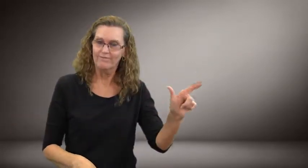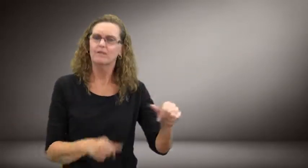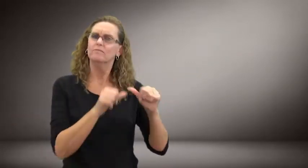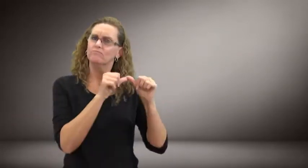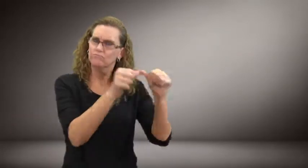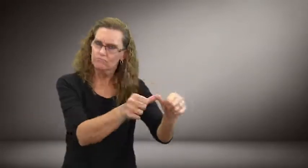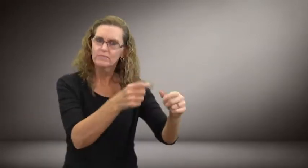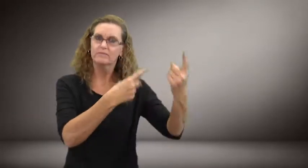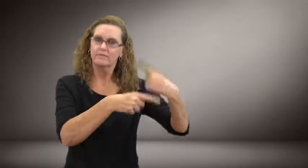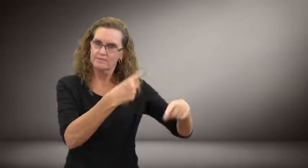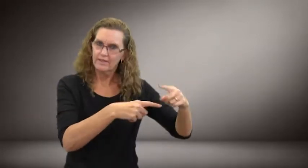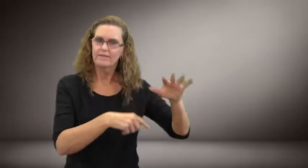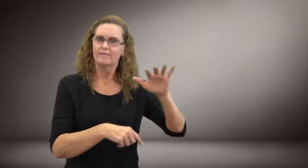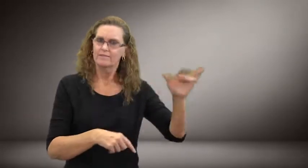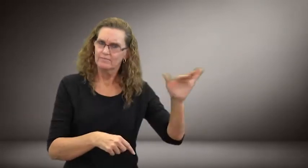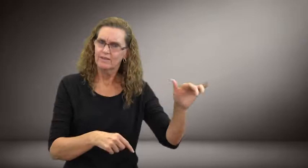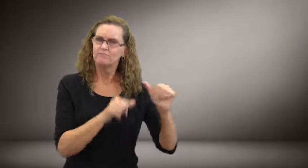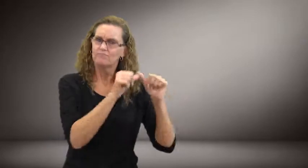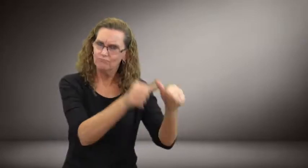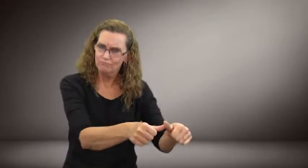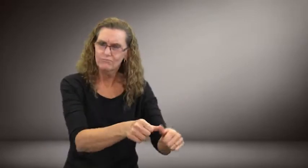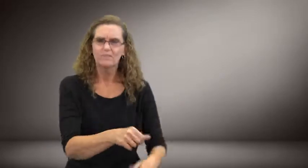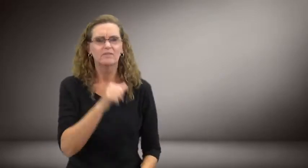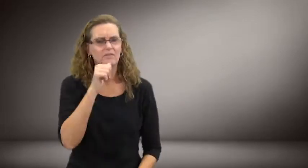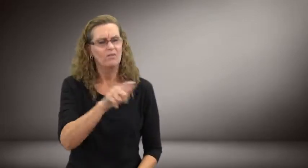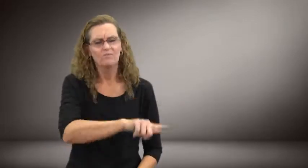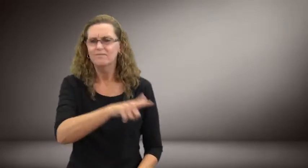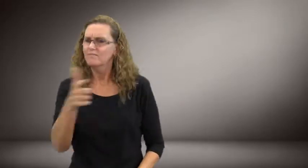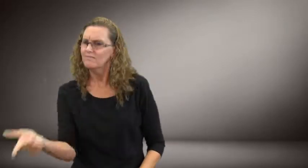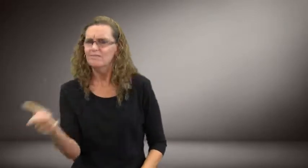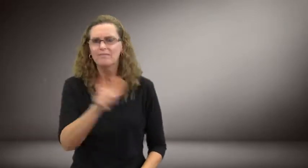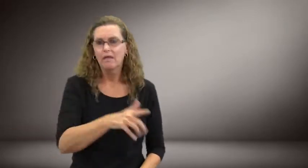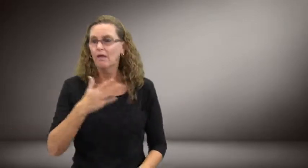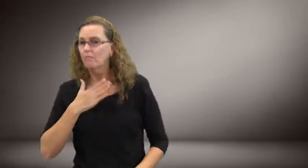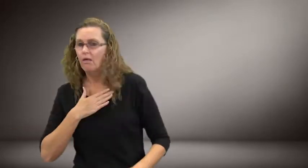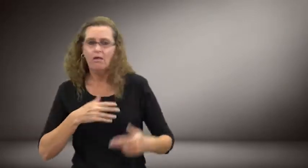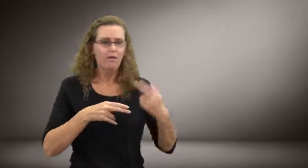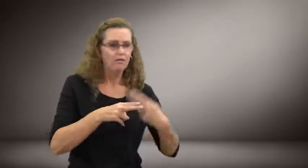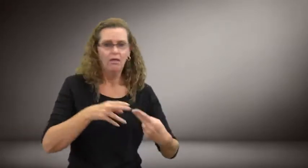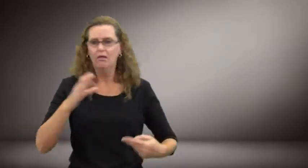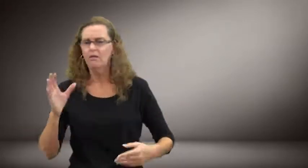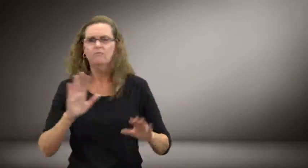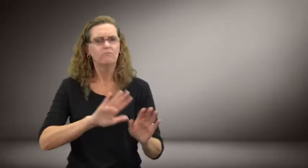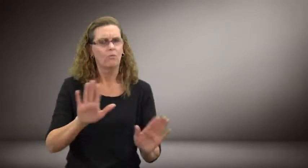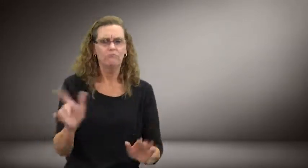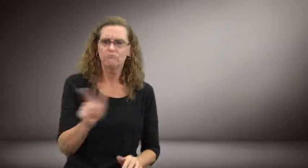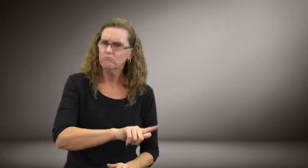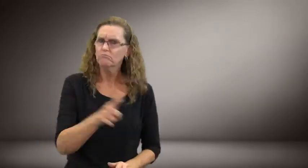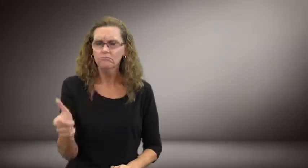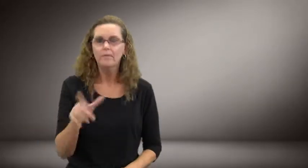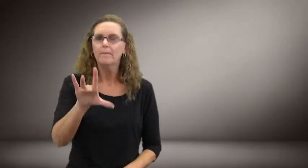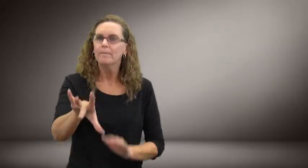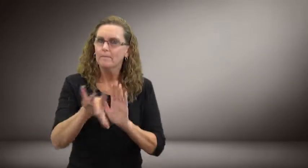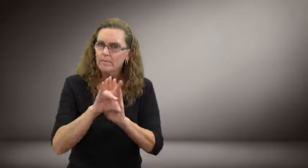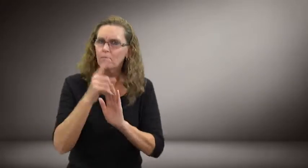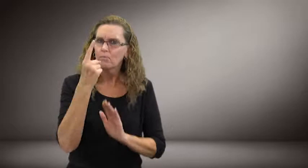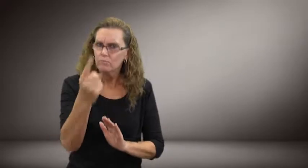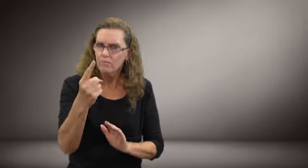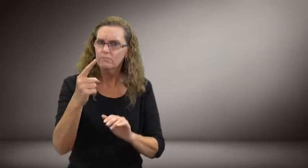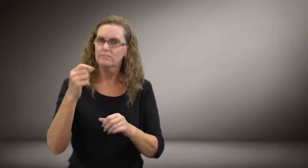write lefty, you sign with your dominant left hand and stick with that. Don't alternate between the two. Just pick one and